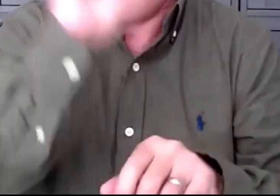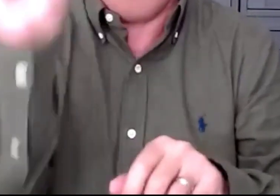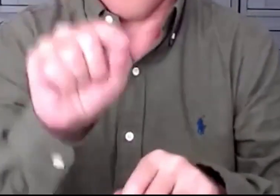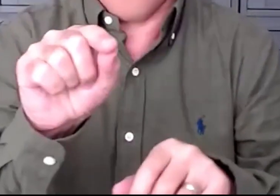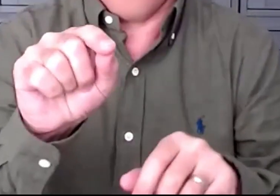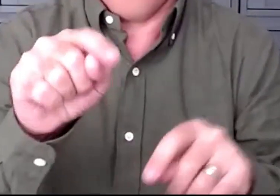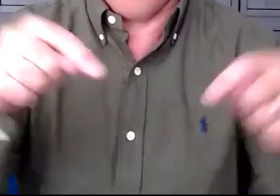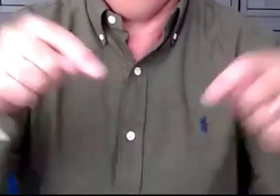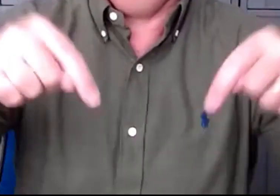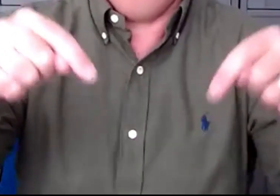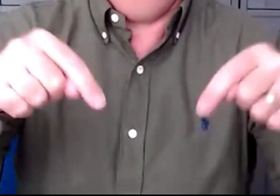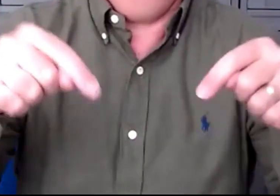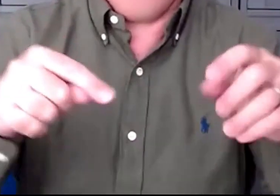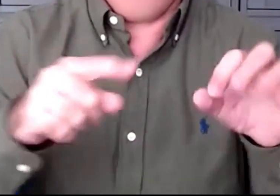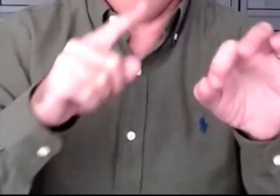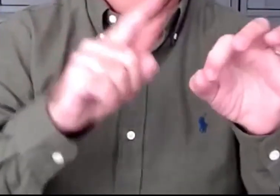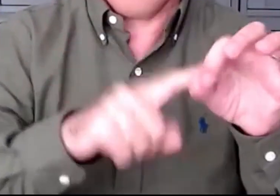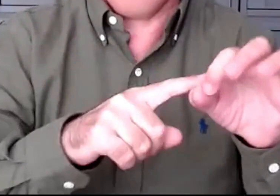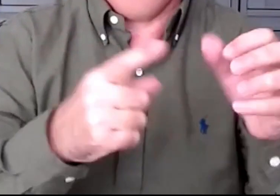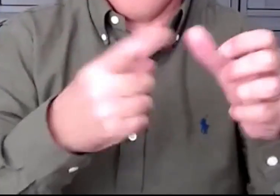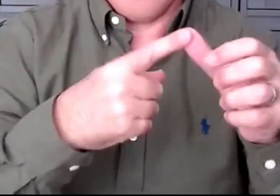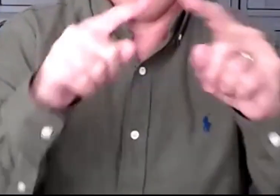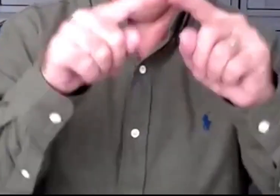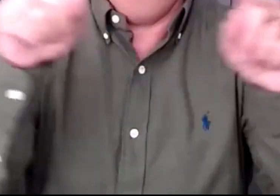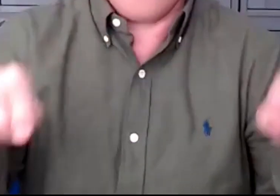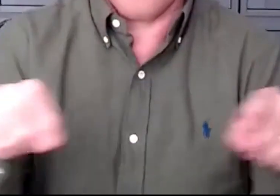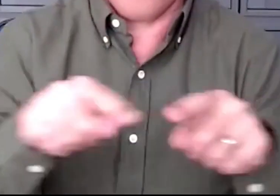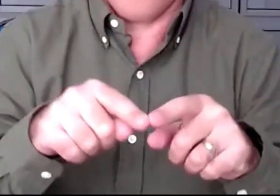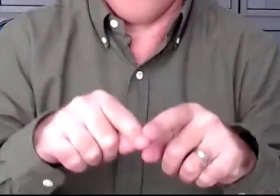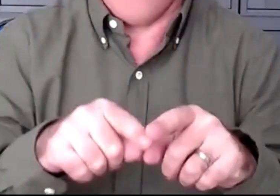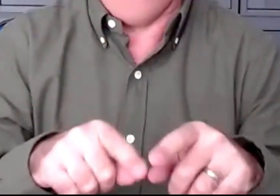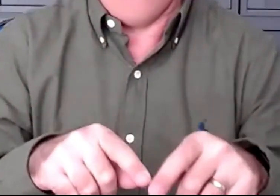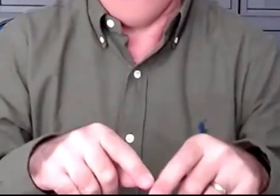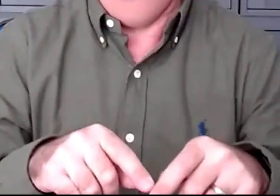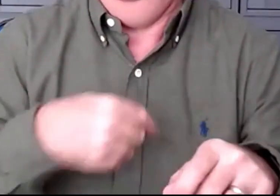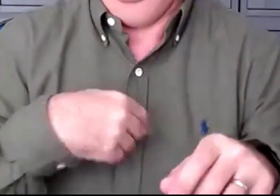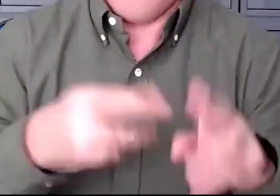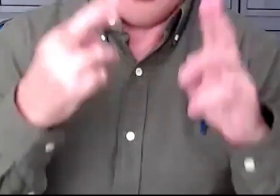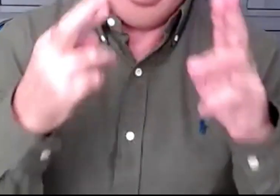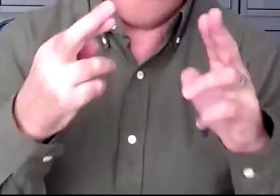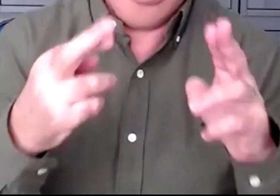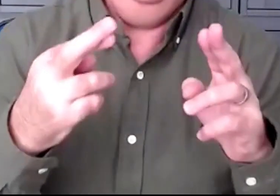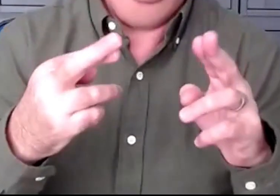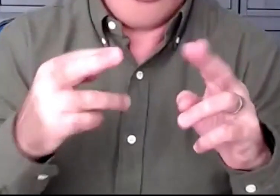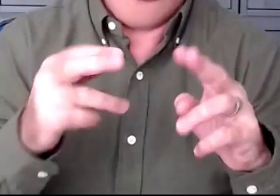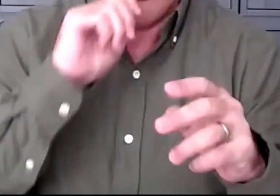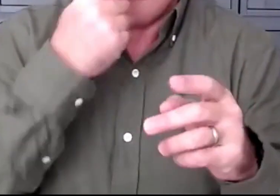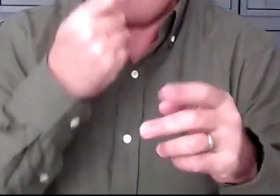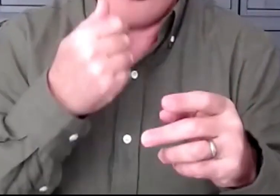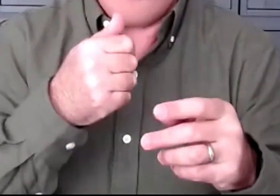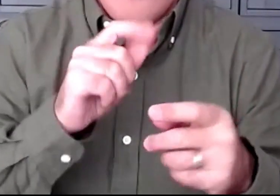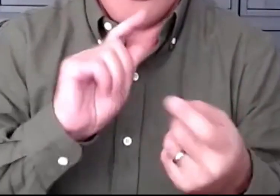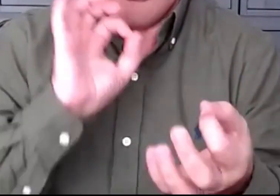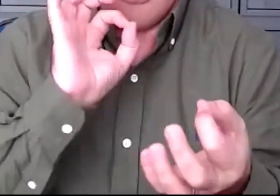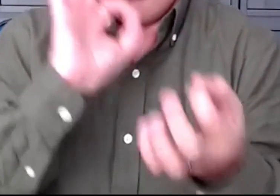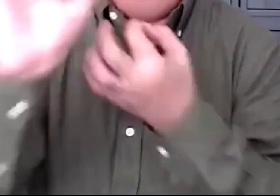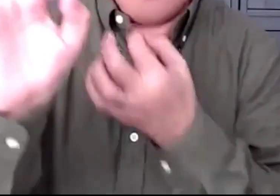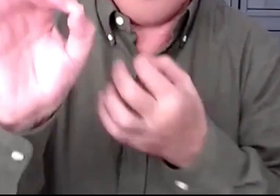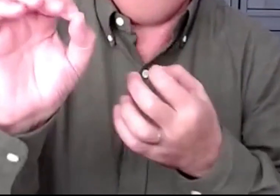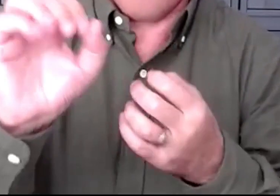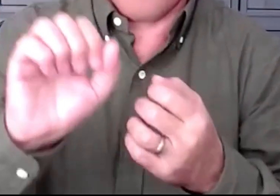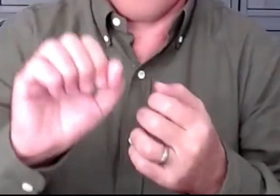So please type your questions in the chat function, the Q&A box, and